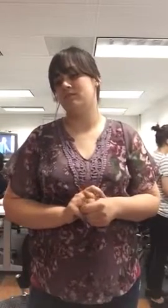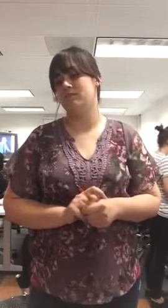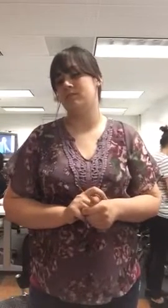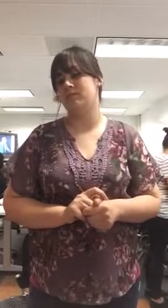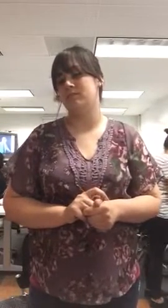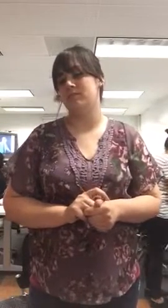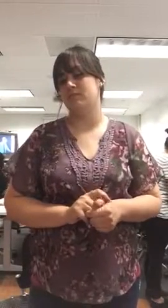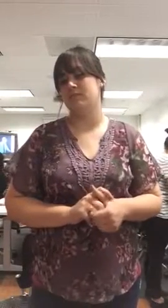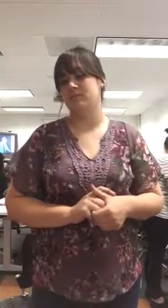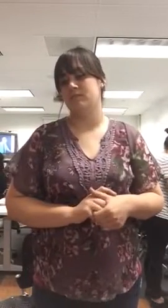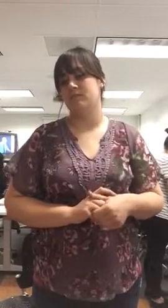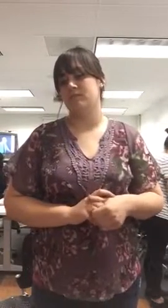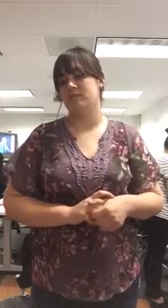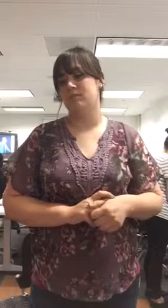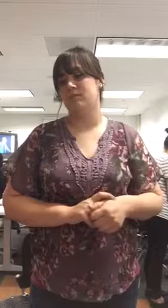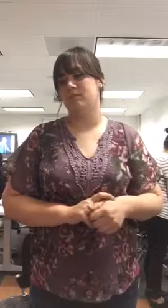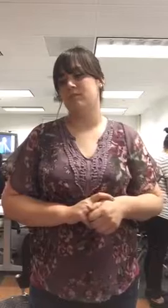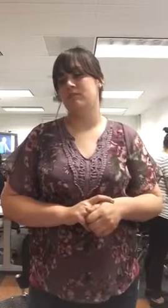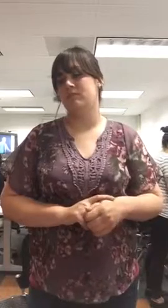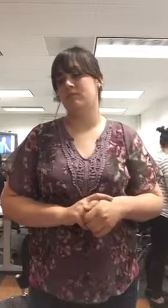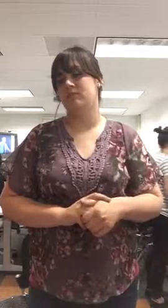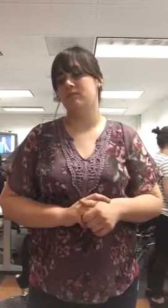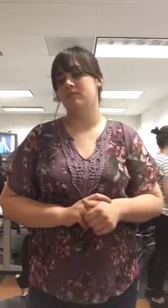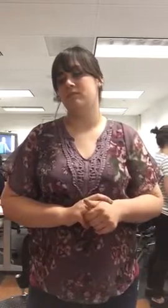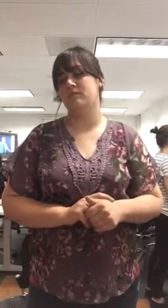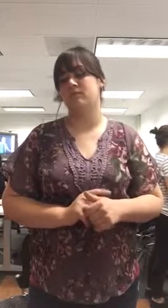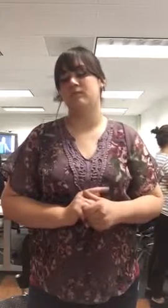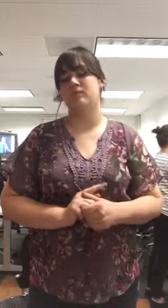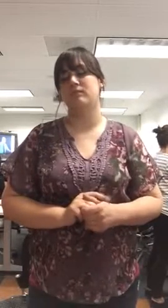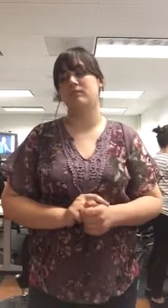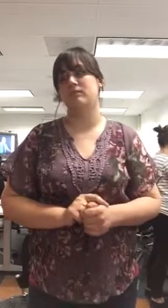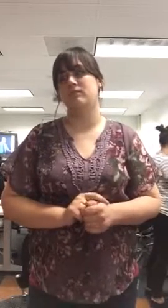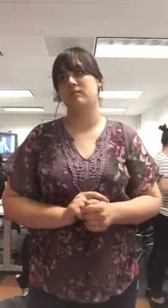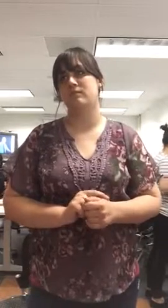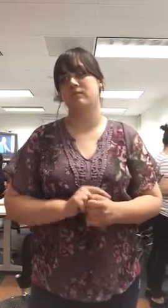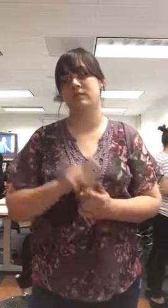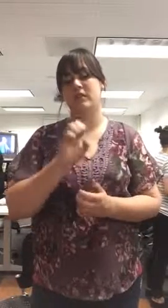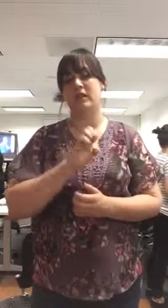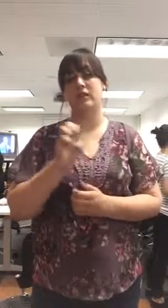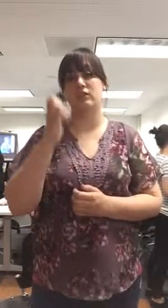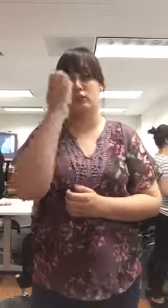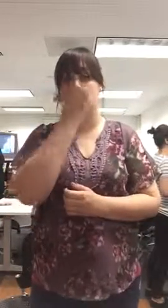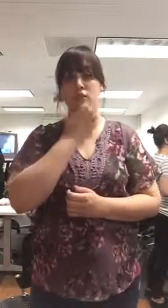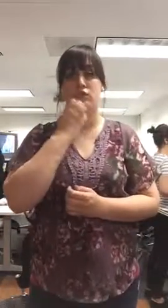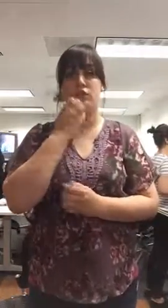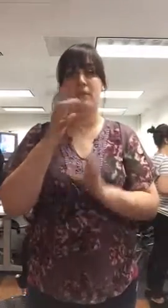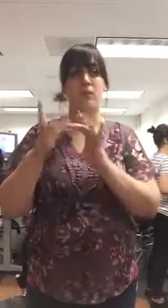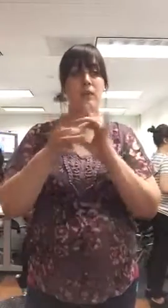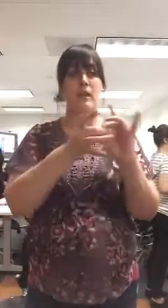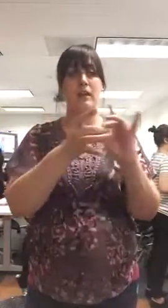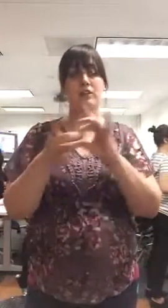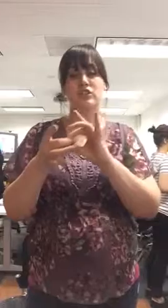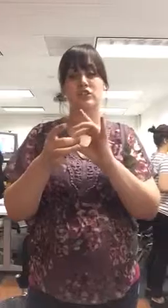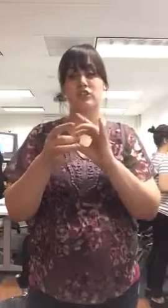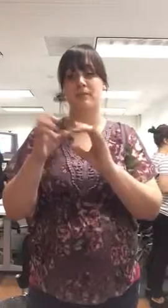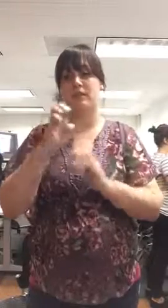can finish on the seconds. So no, Eastern Europe, and the relationship between Eastern Europe and the Soviet Union, even after World